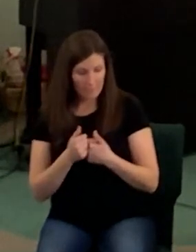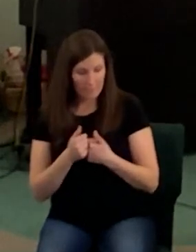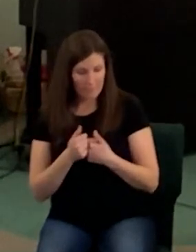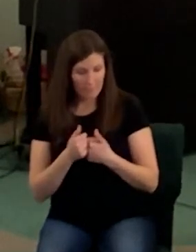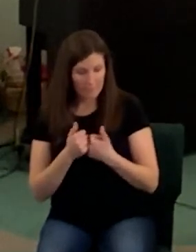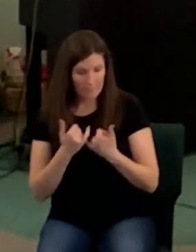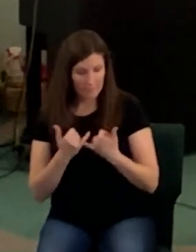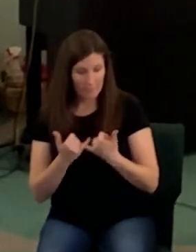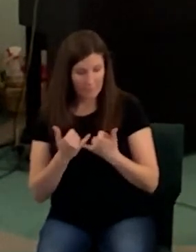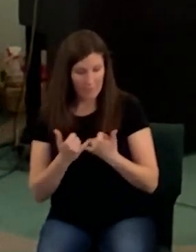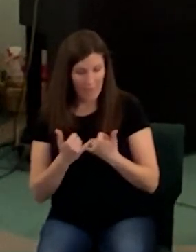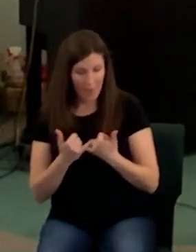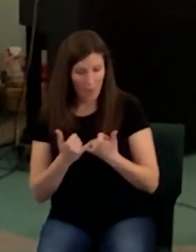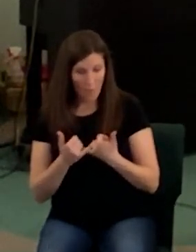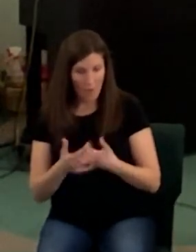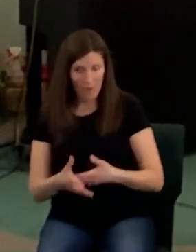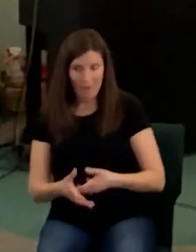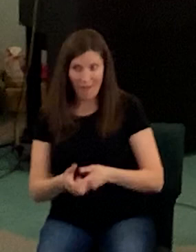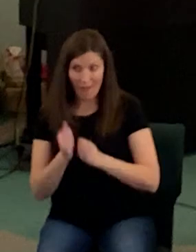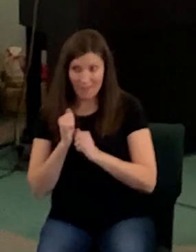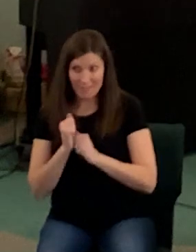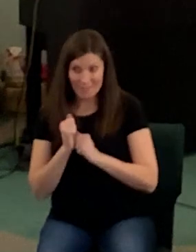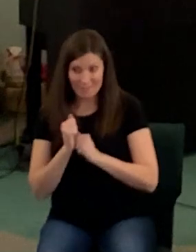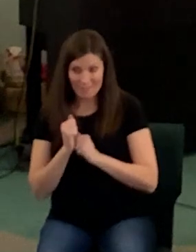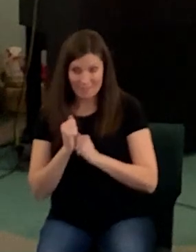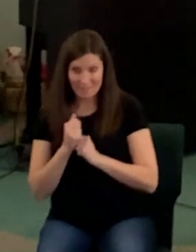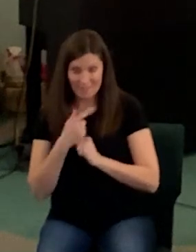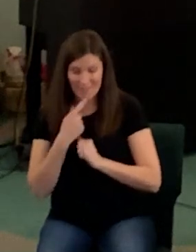now caught," he tells them.